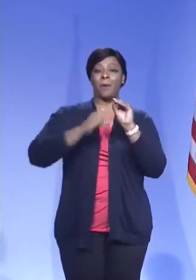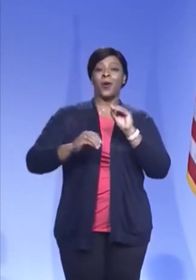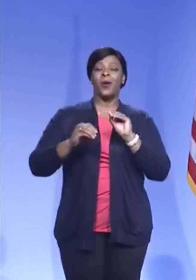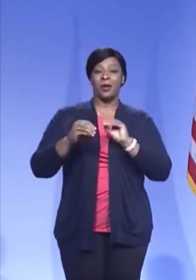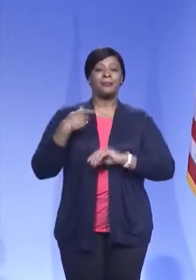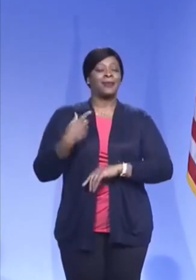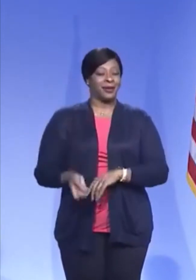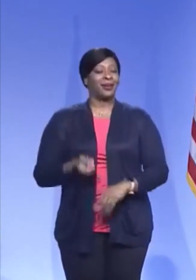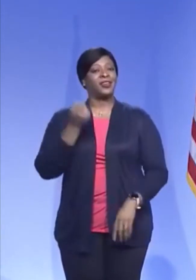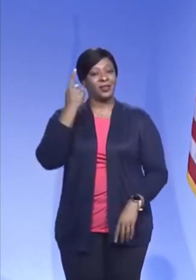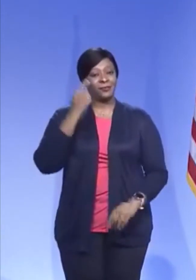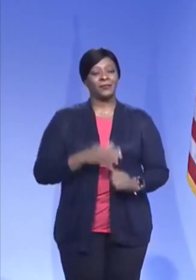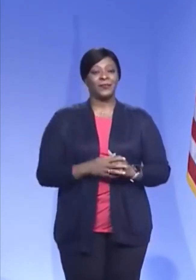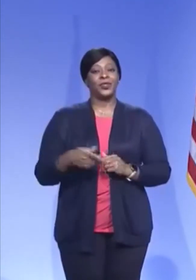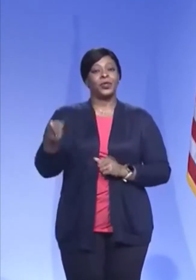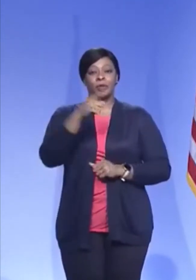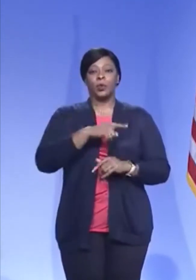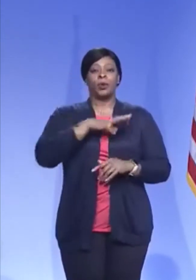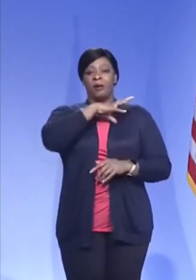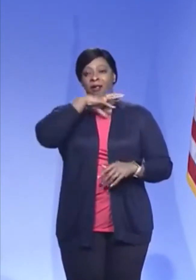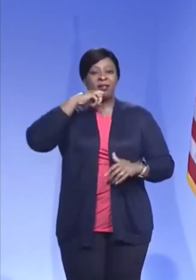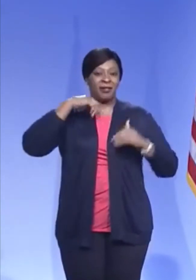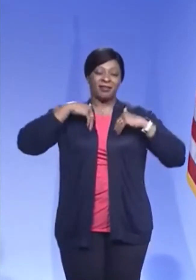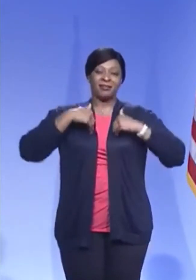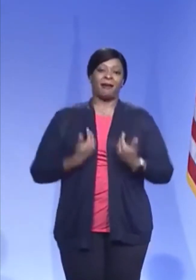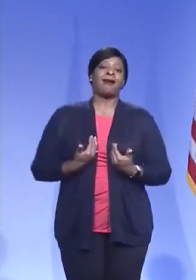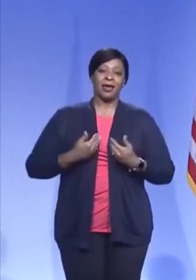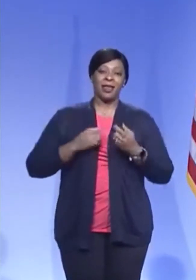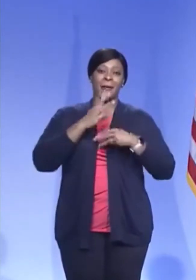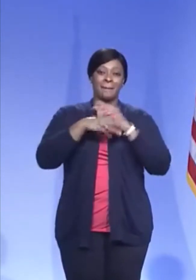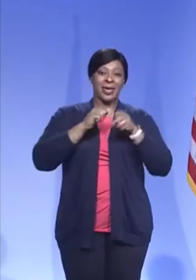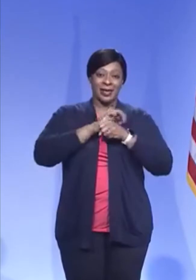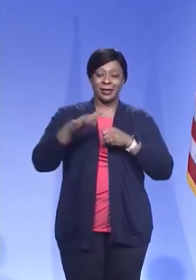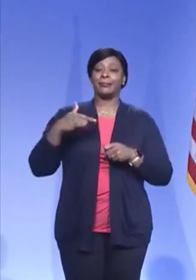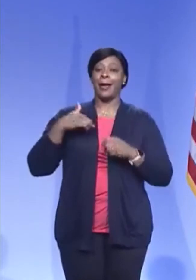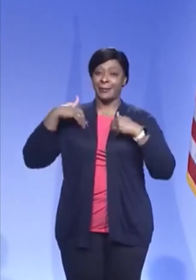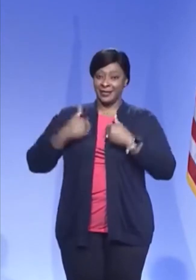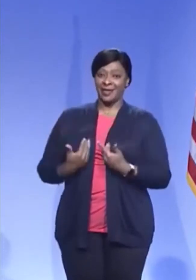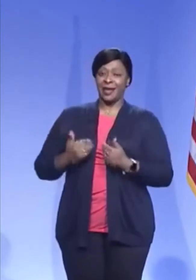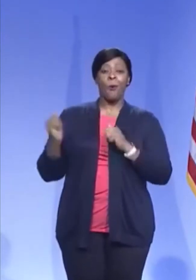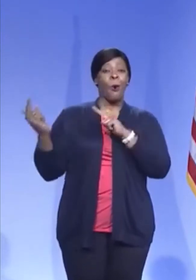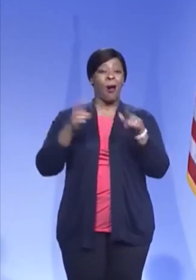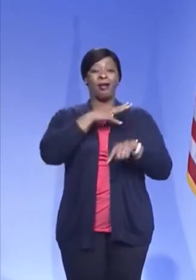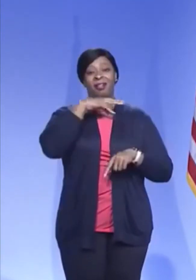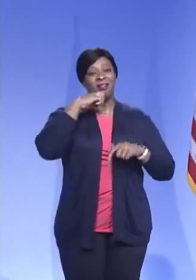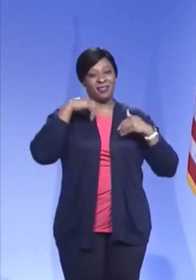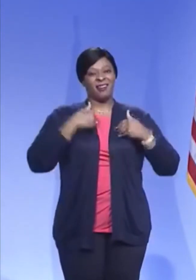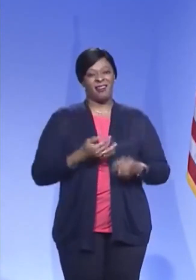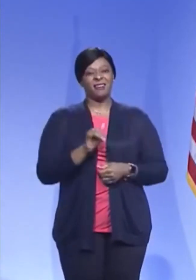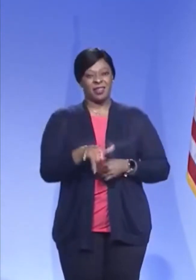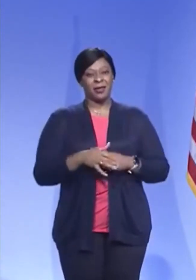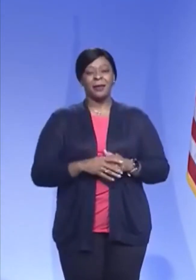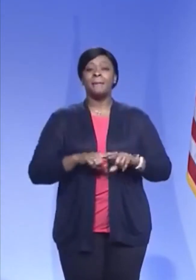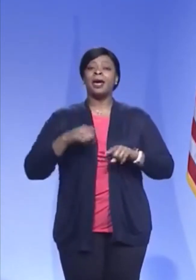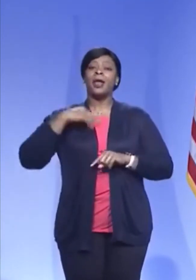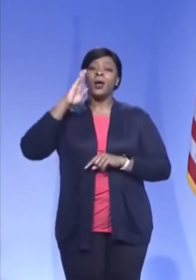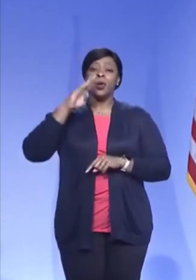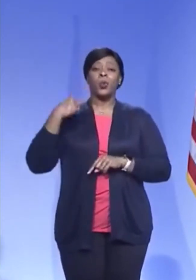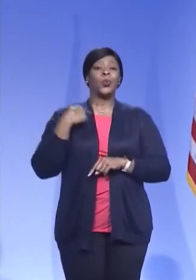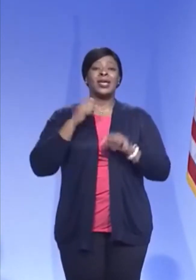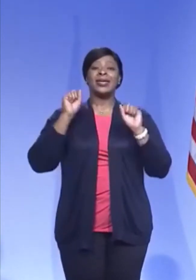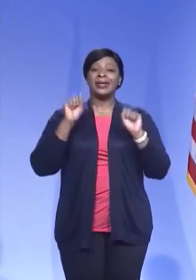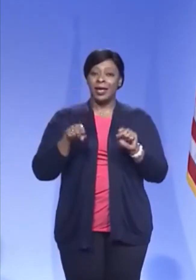understand. You are tired of the pandemic. I'm tired of it. We are all tired of it. But I know that we can do